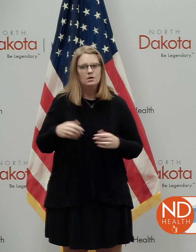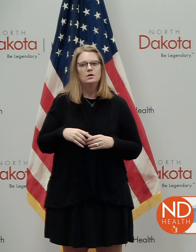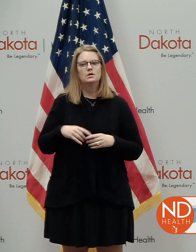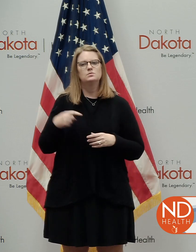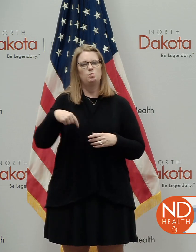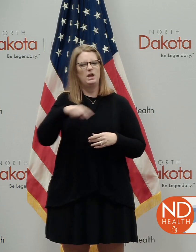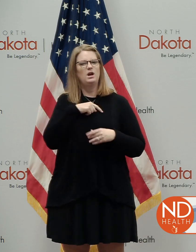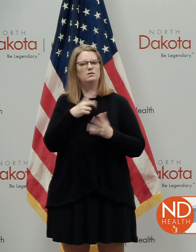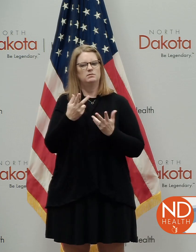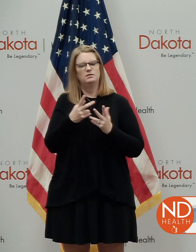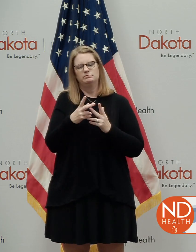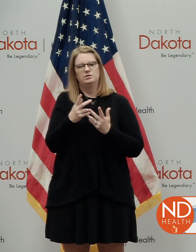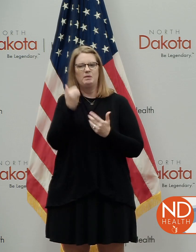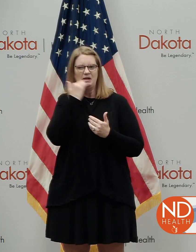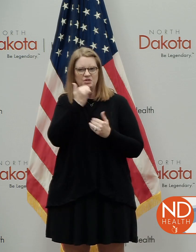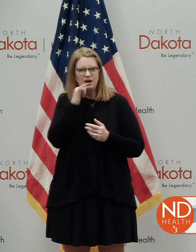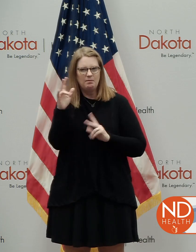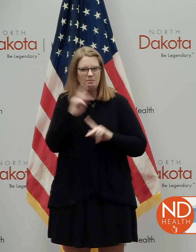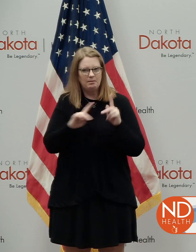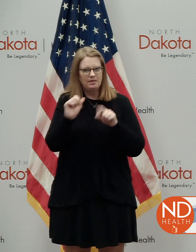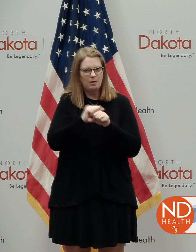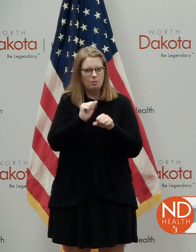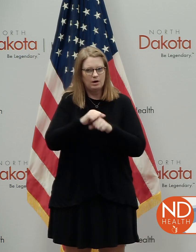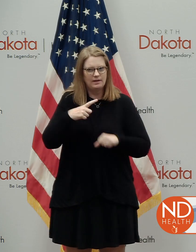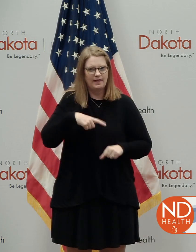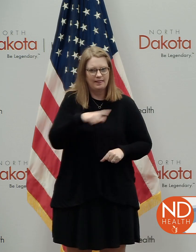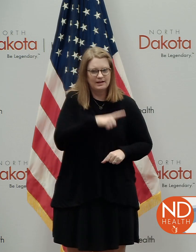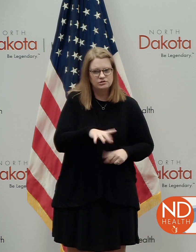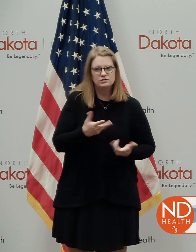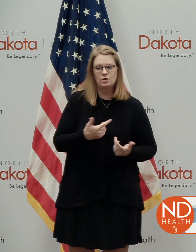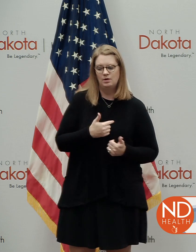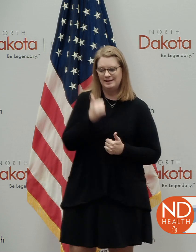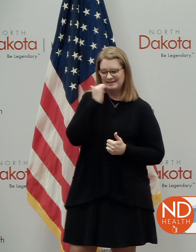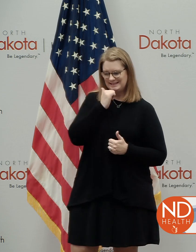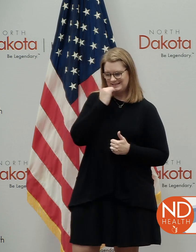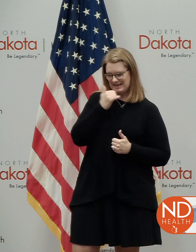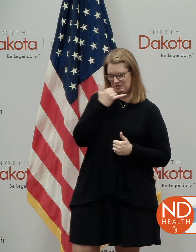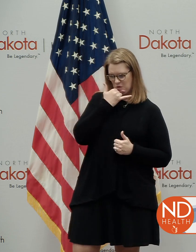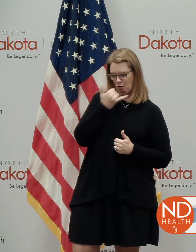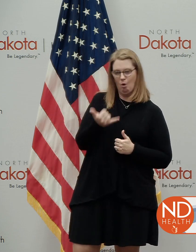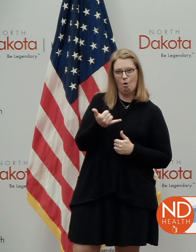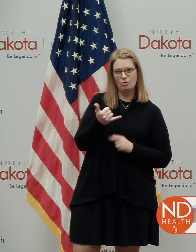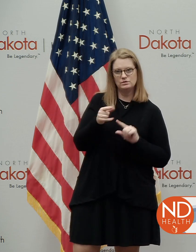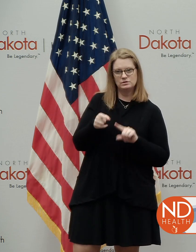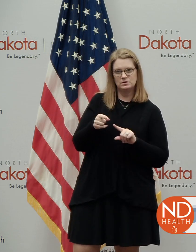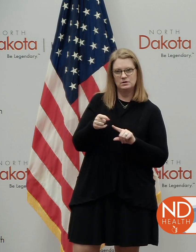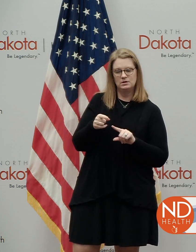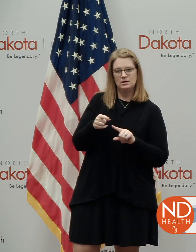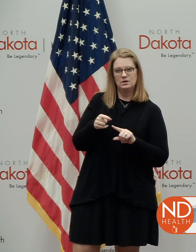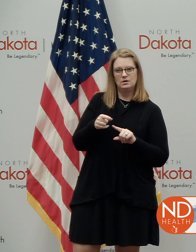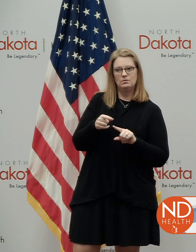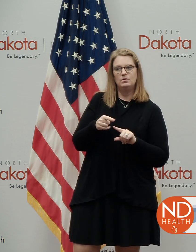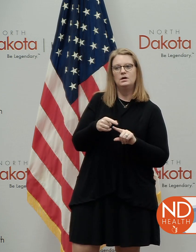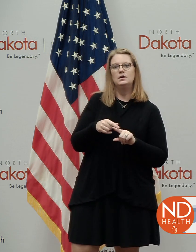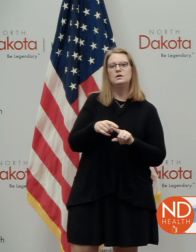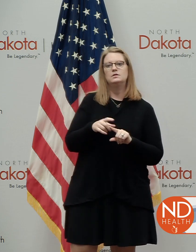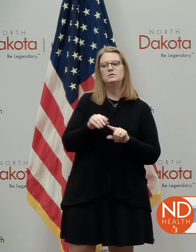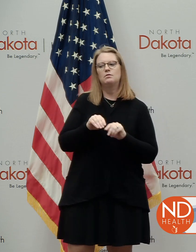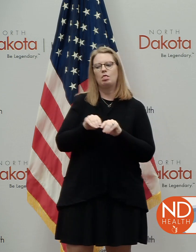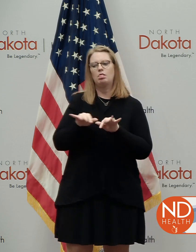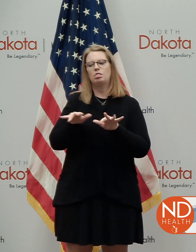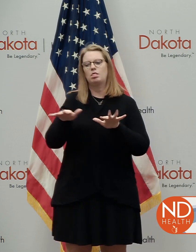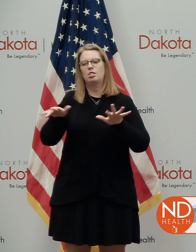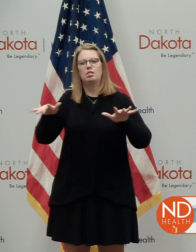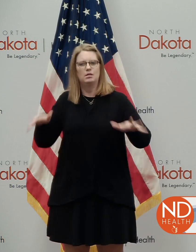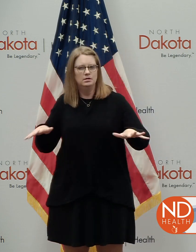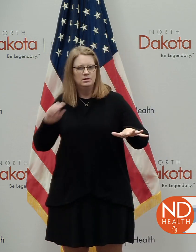And so we had those daily calls, and then those daily calls would branch out to other legislators